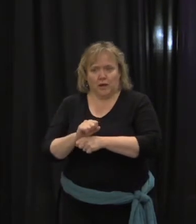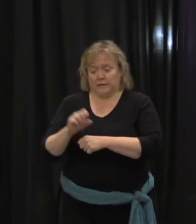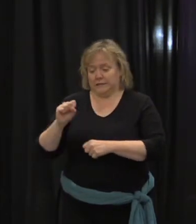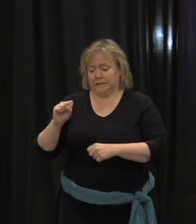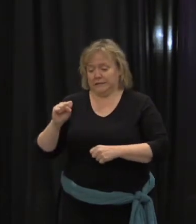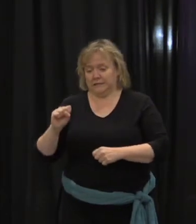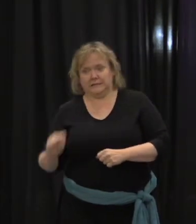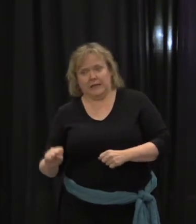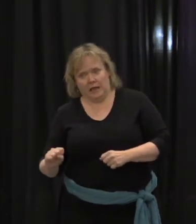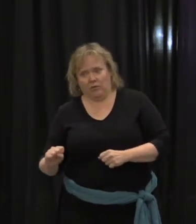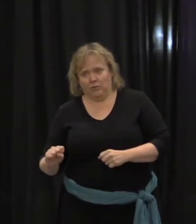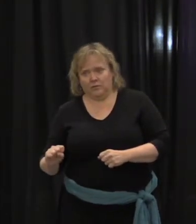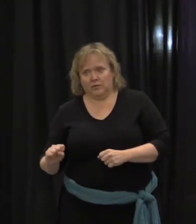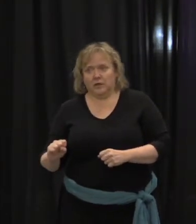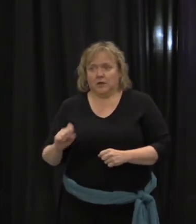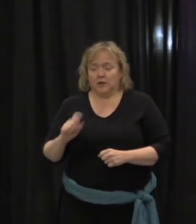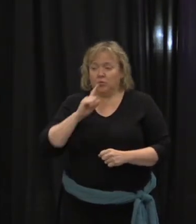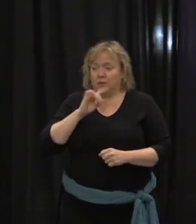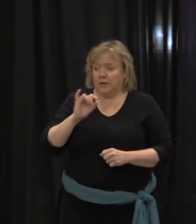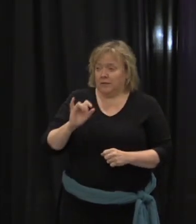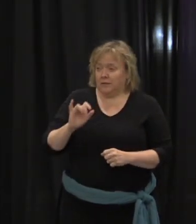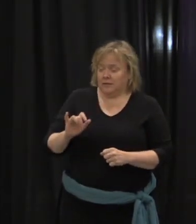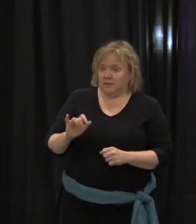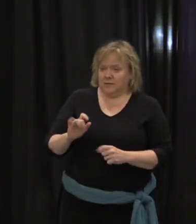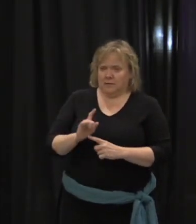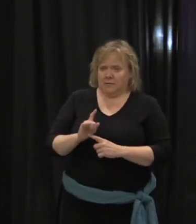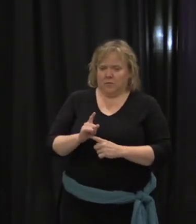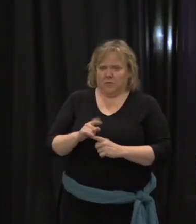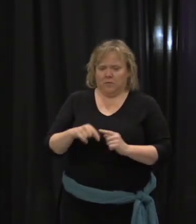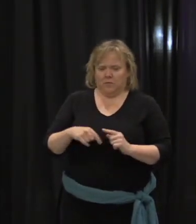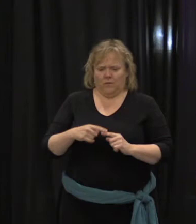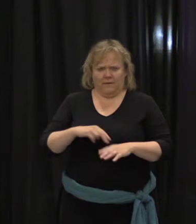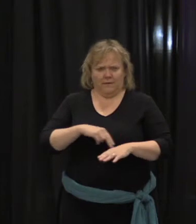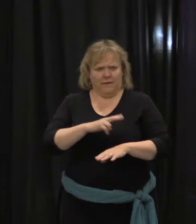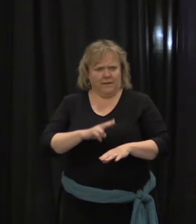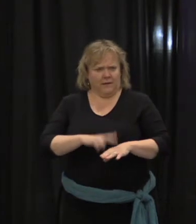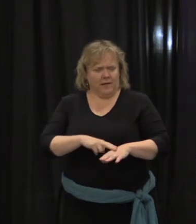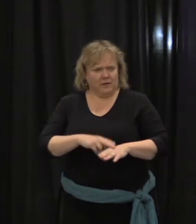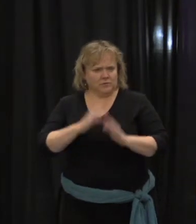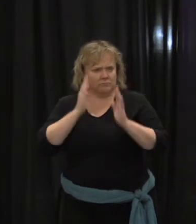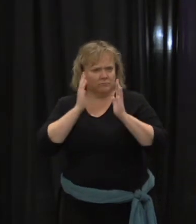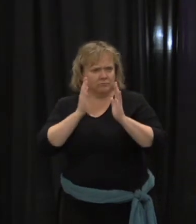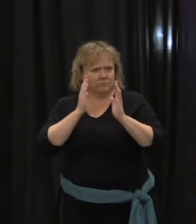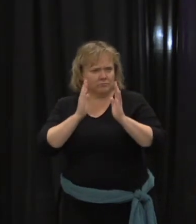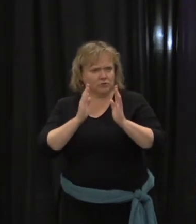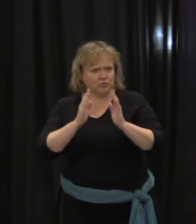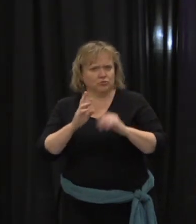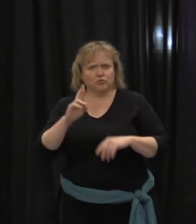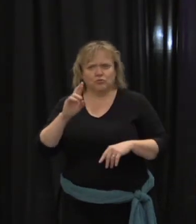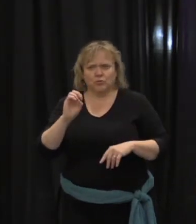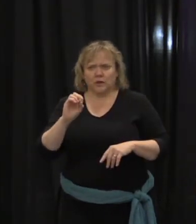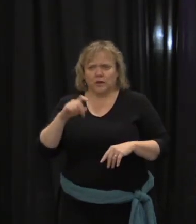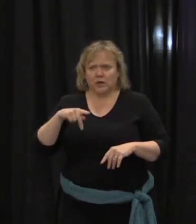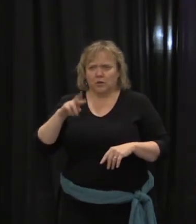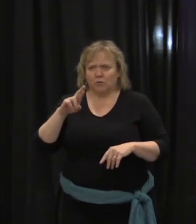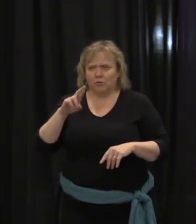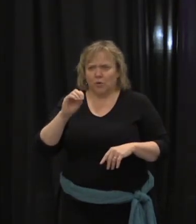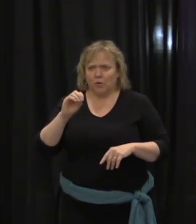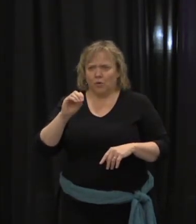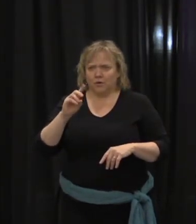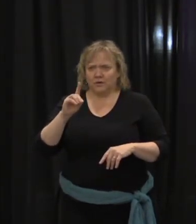justice was just starting to make its way onto the national stage. And at that time, reproductive justice was new